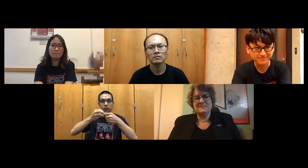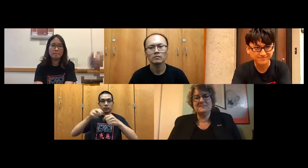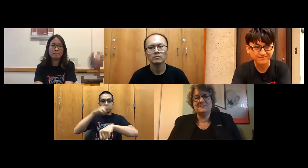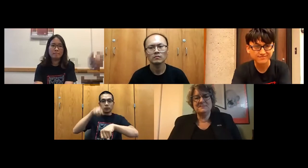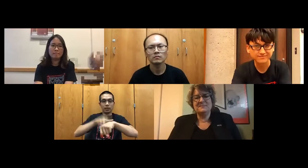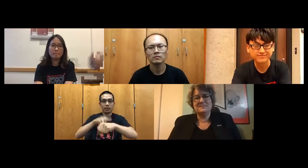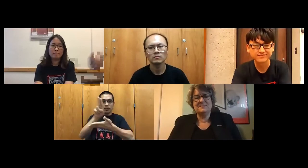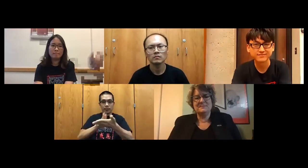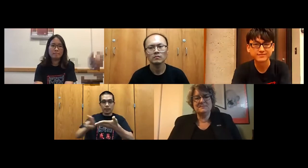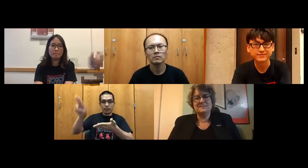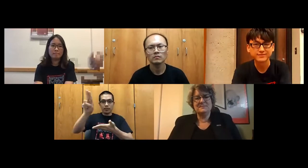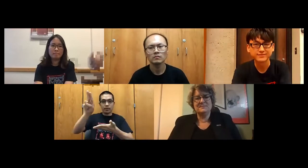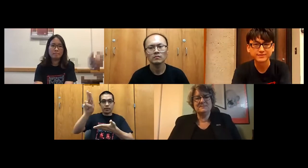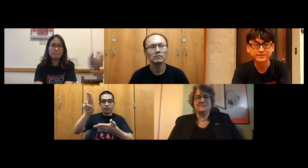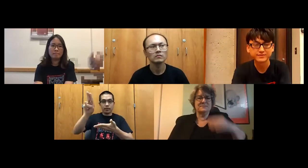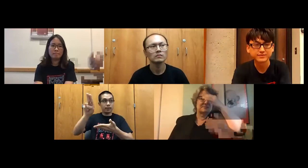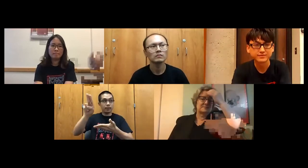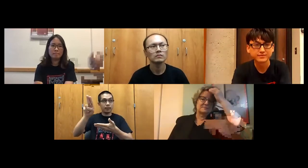Zhangzhou, right. At Zhangzhou University.